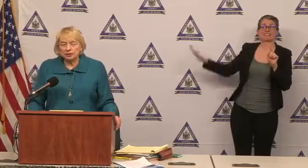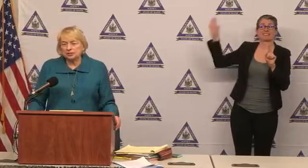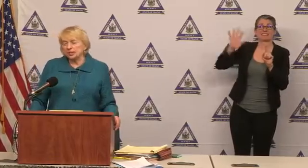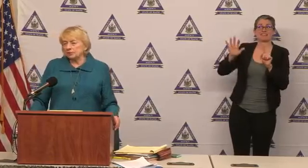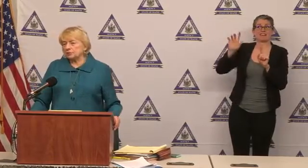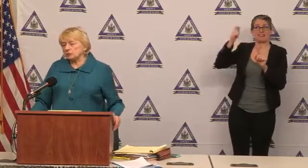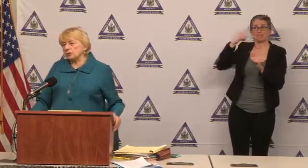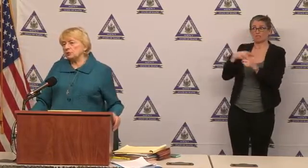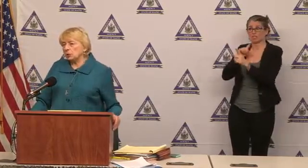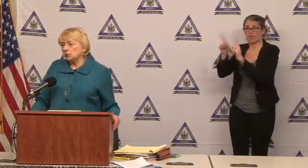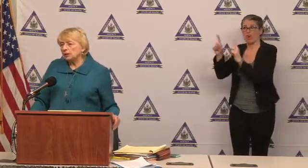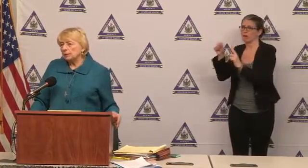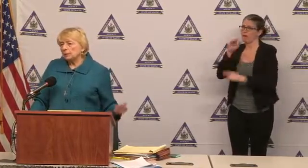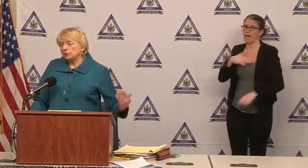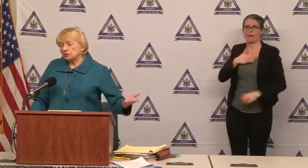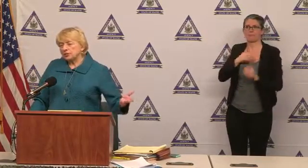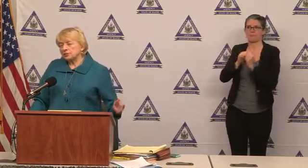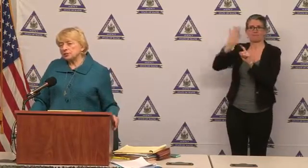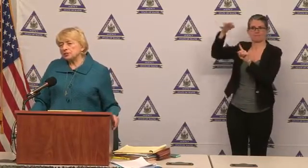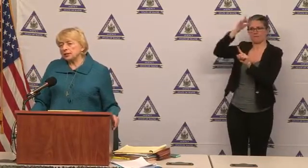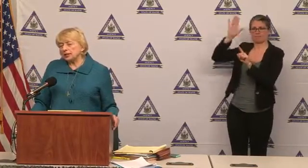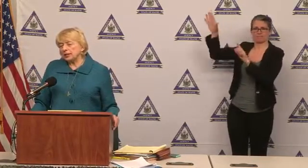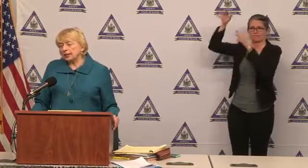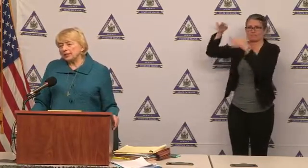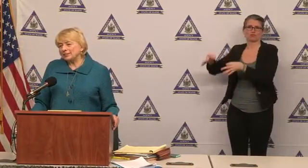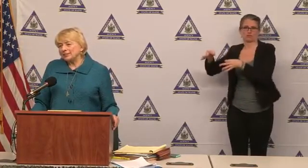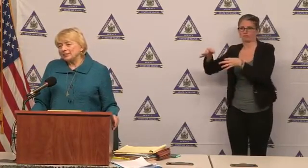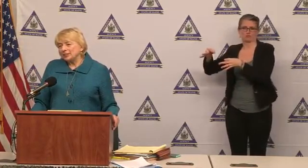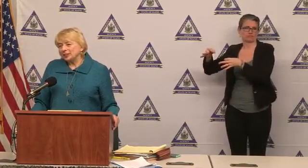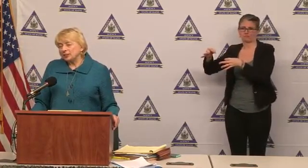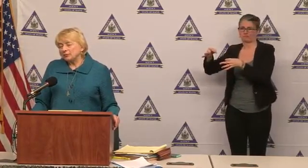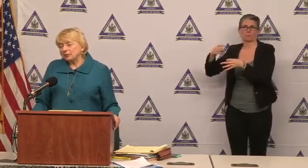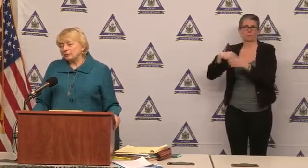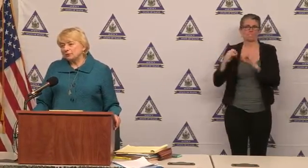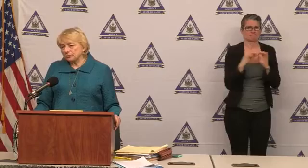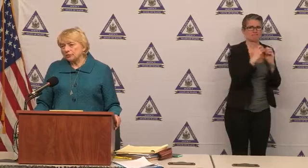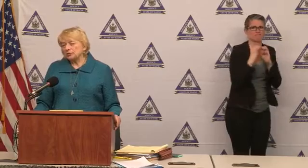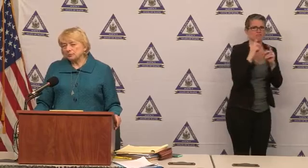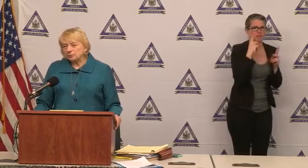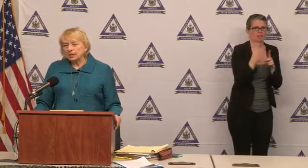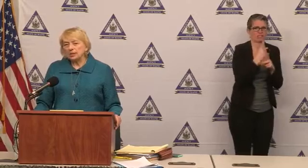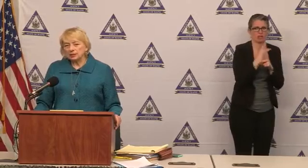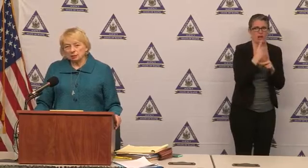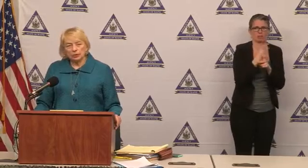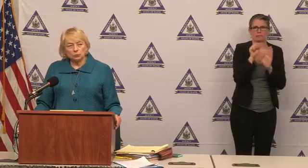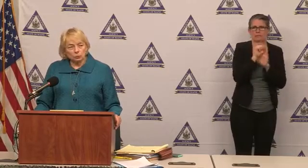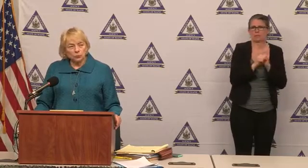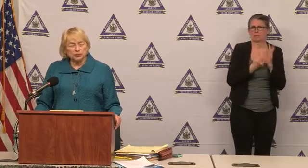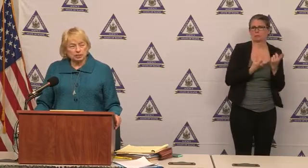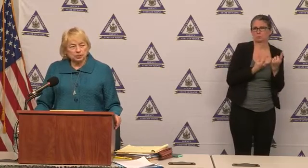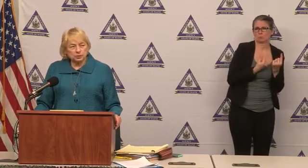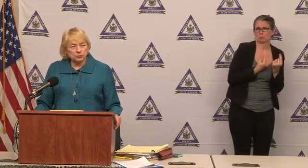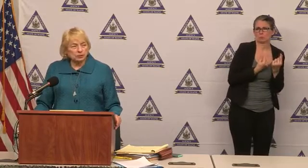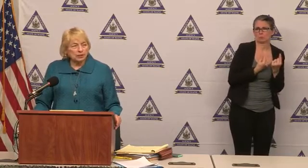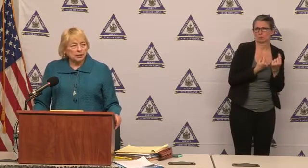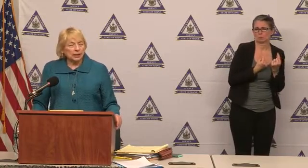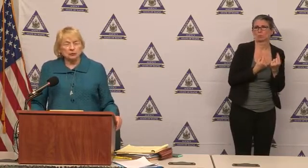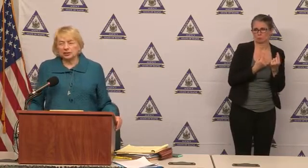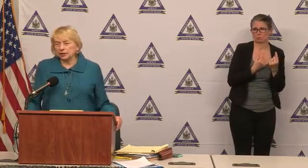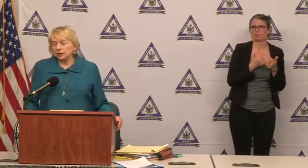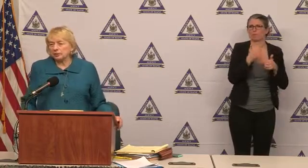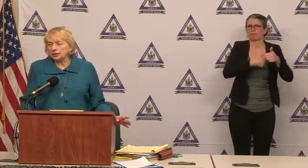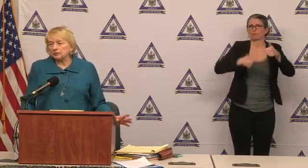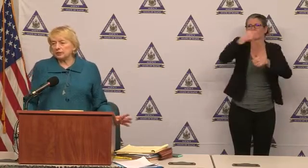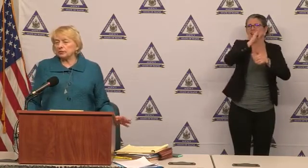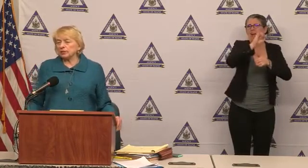among ourselves and with our own treasuries and revenue services about what we can do, how we